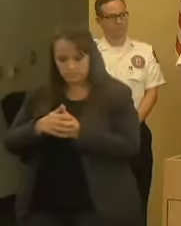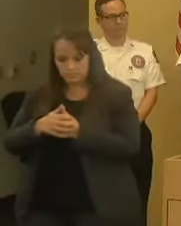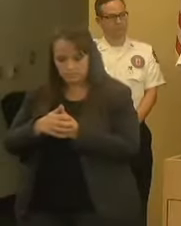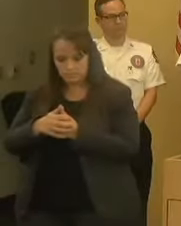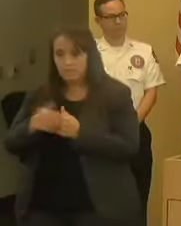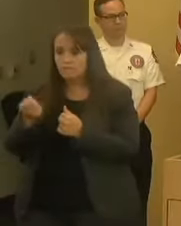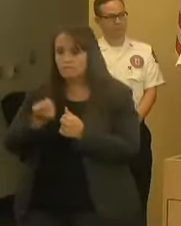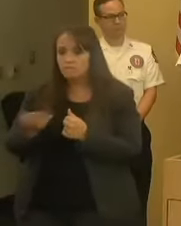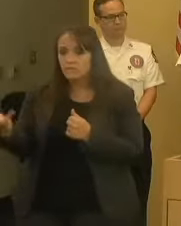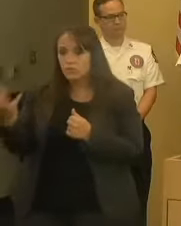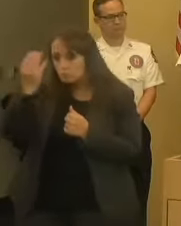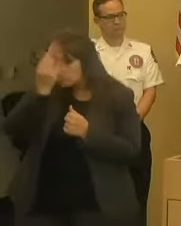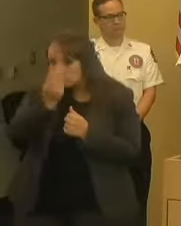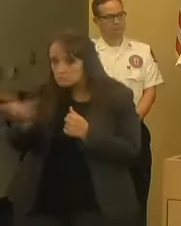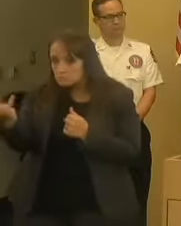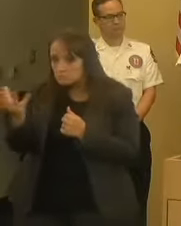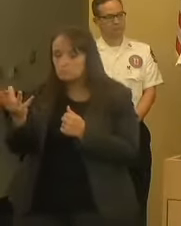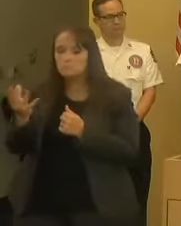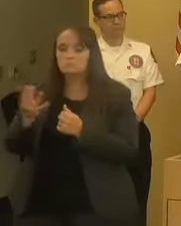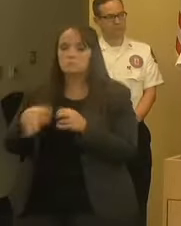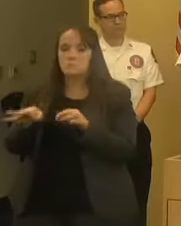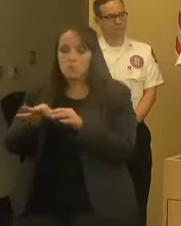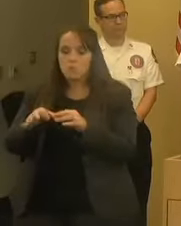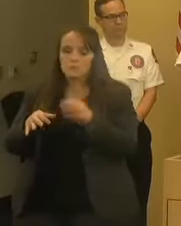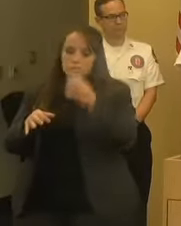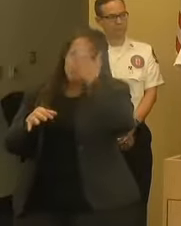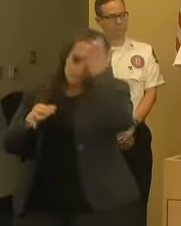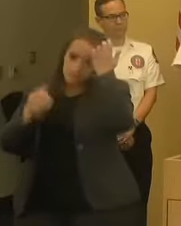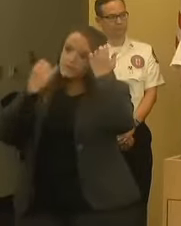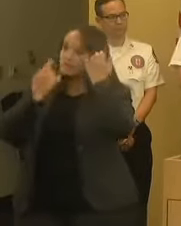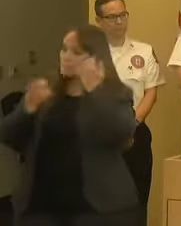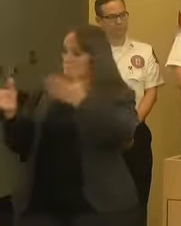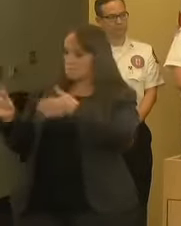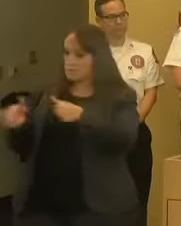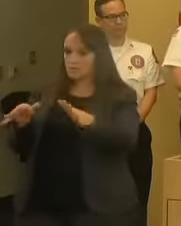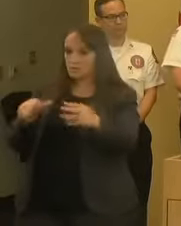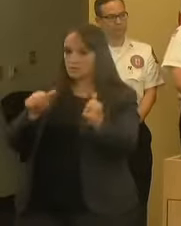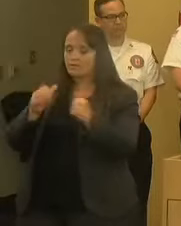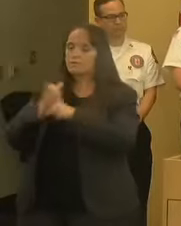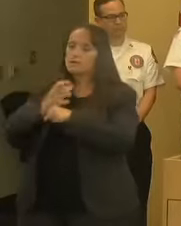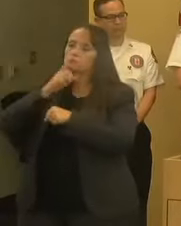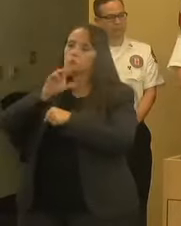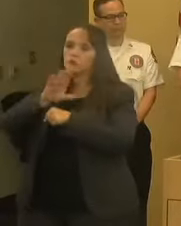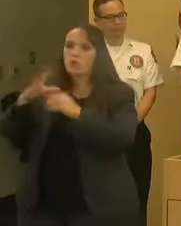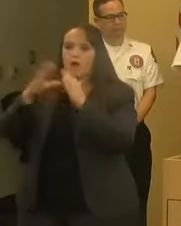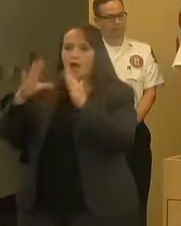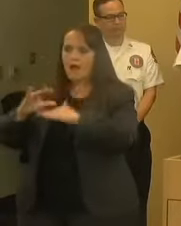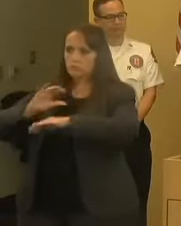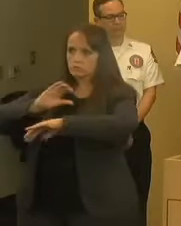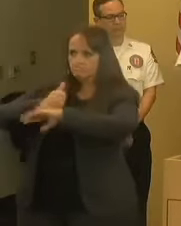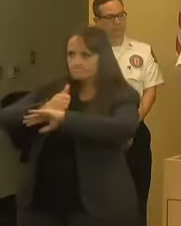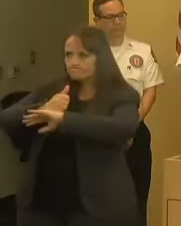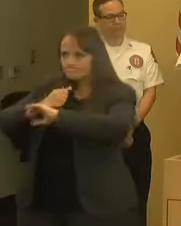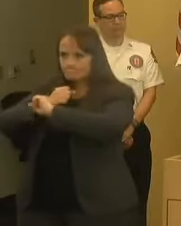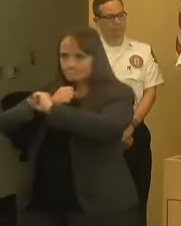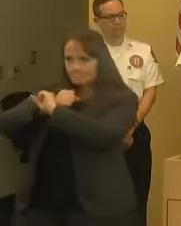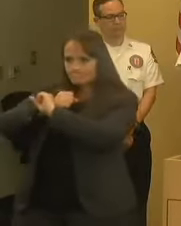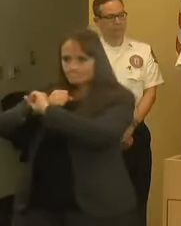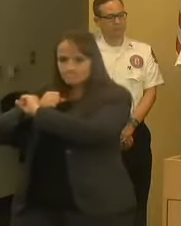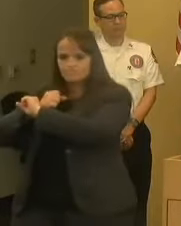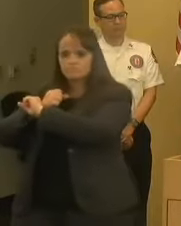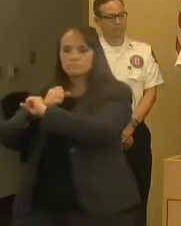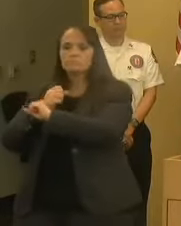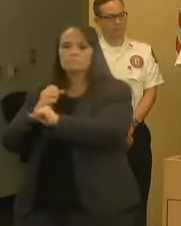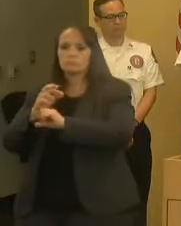Some pointers that we want to point out: if you are evacuating, make sure to secure your house prior to evacuation. If you're